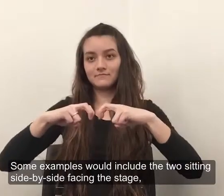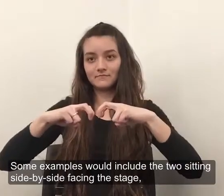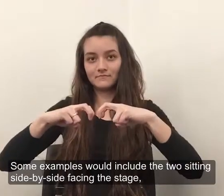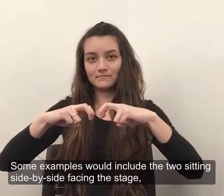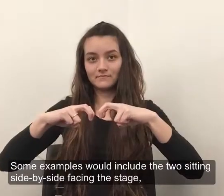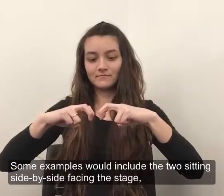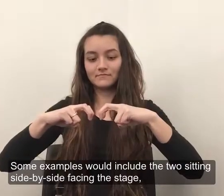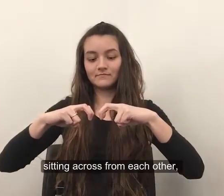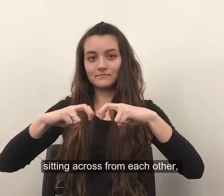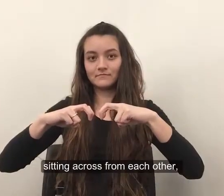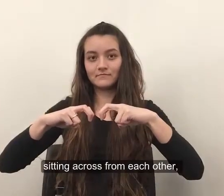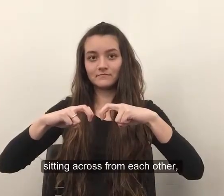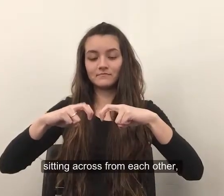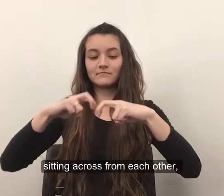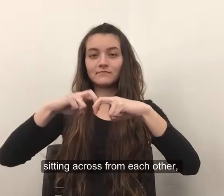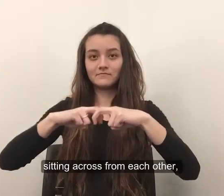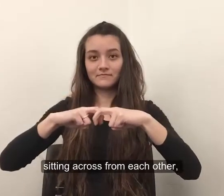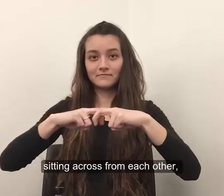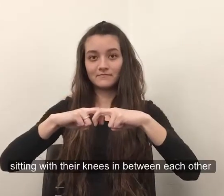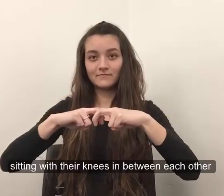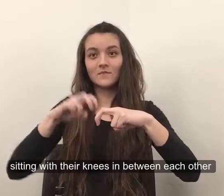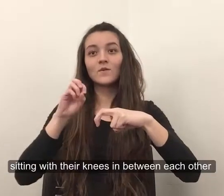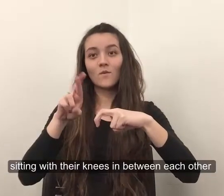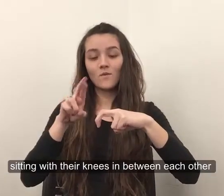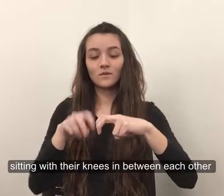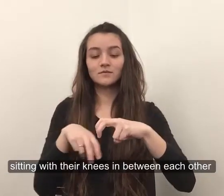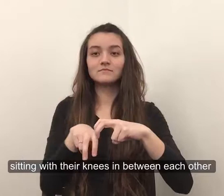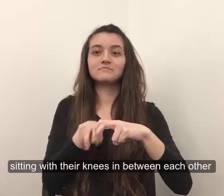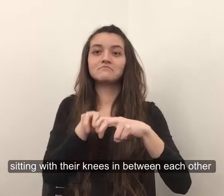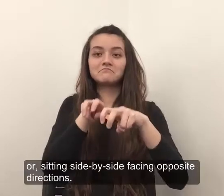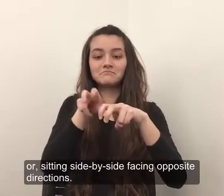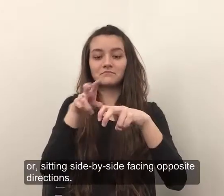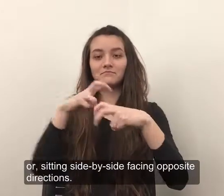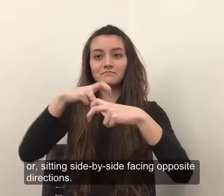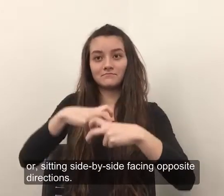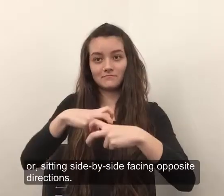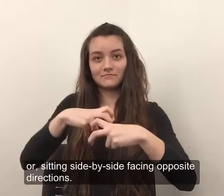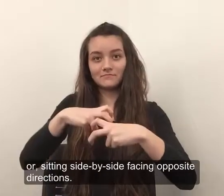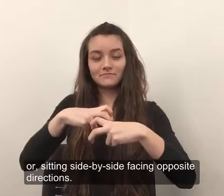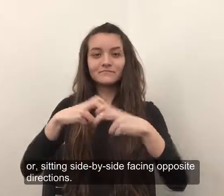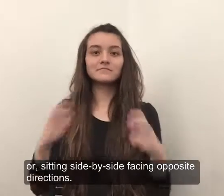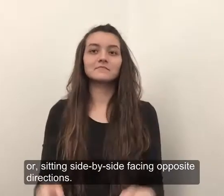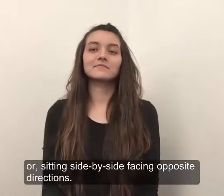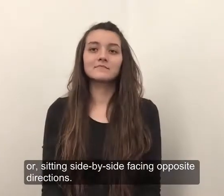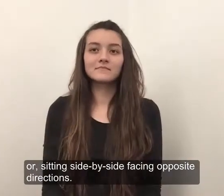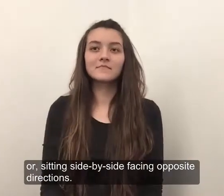stage, sitting across from each other, sitting with their knees in between each other, or sitting side by side facing opposite